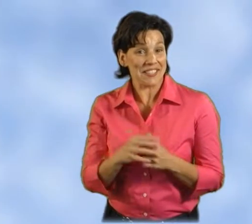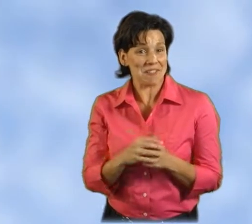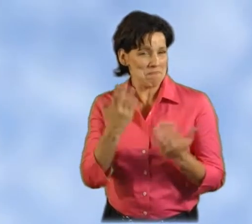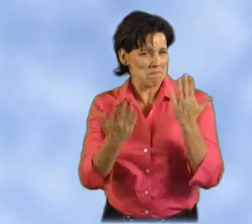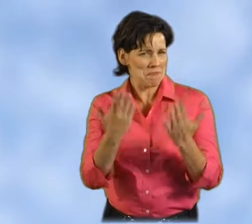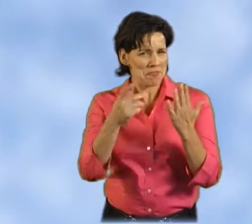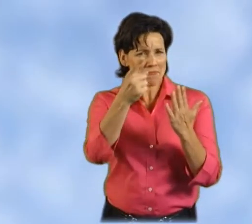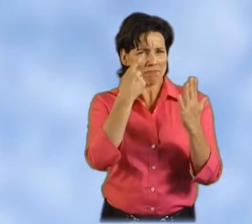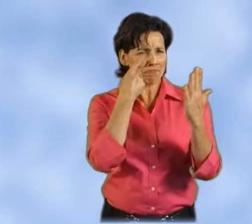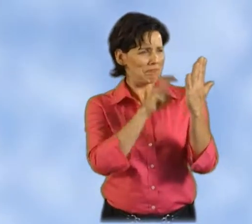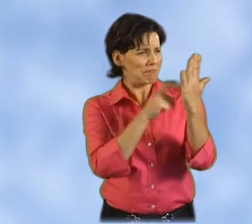I'm an actress.